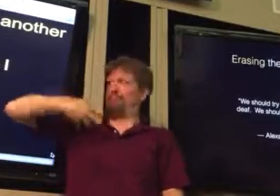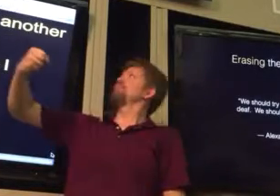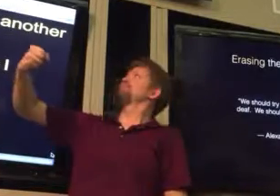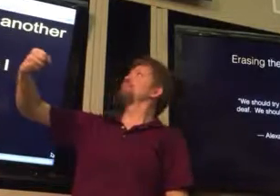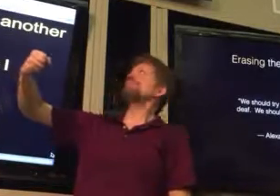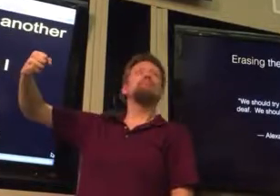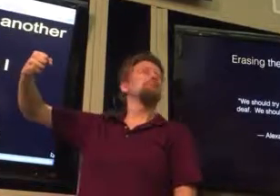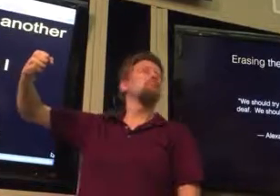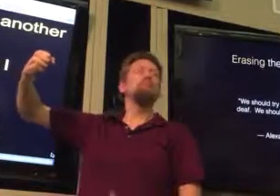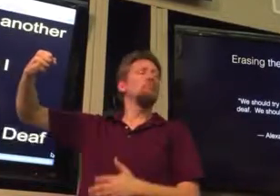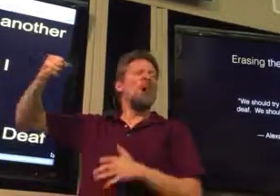from all of us,